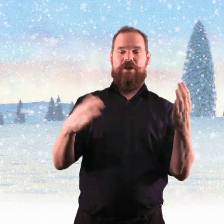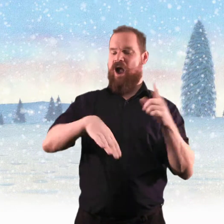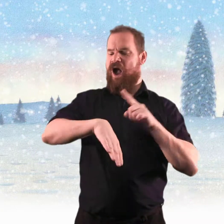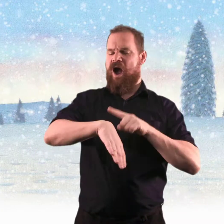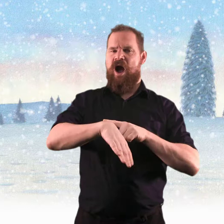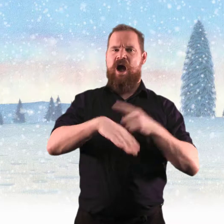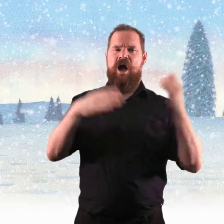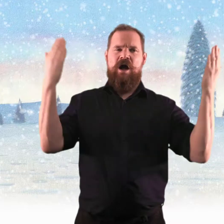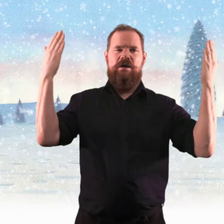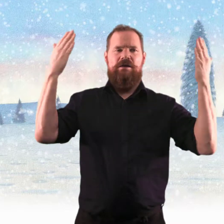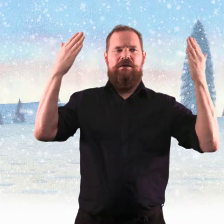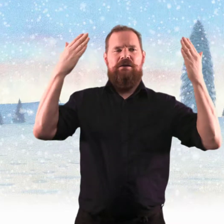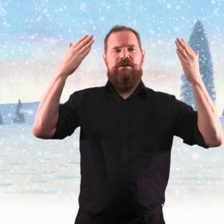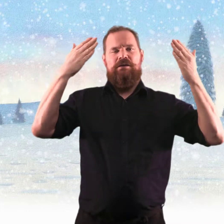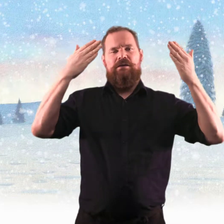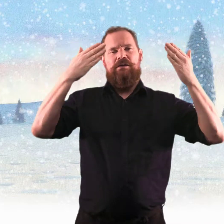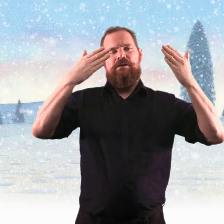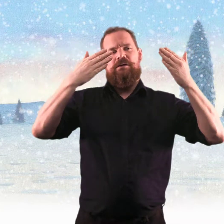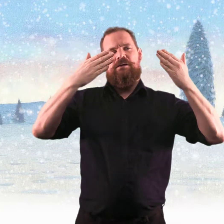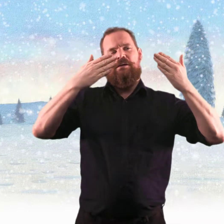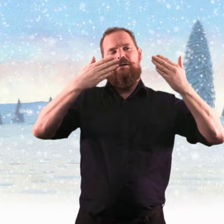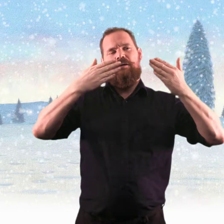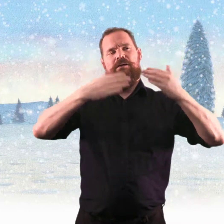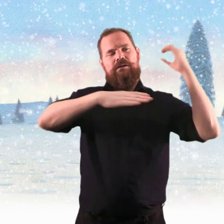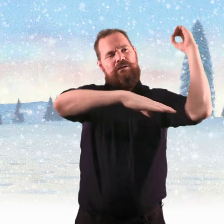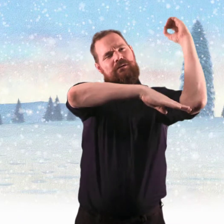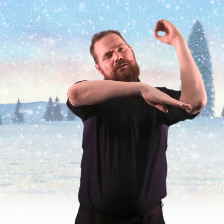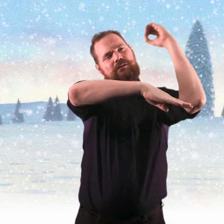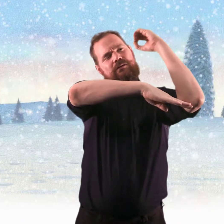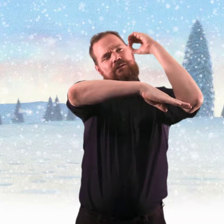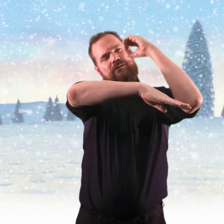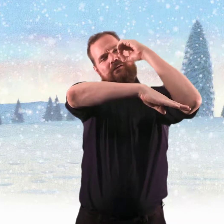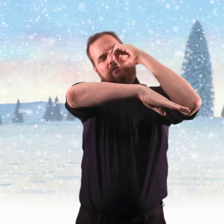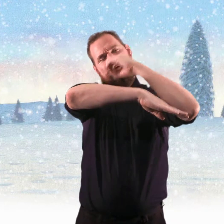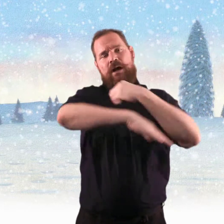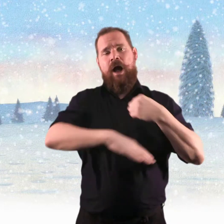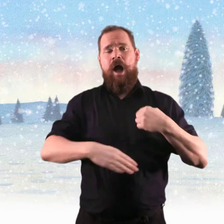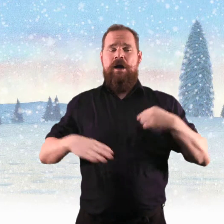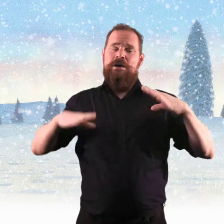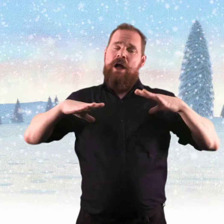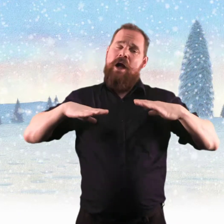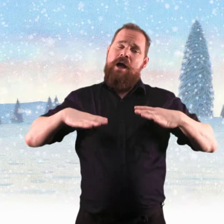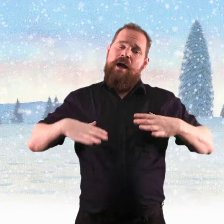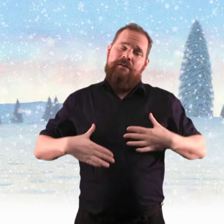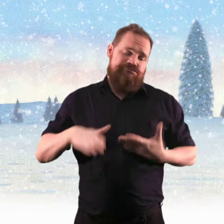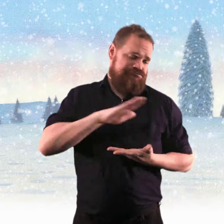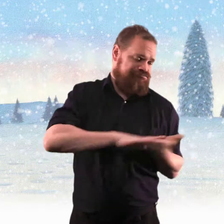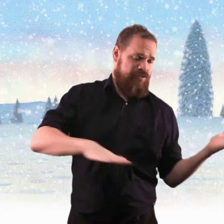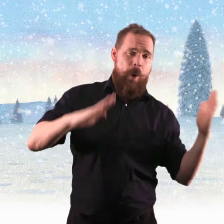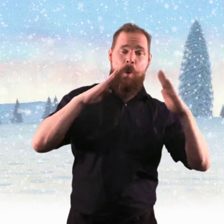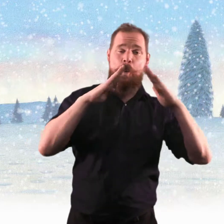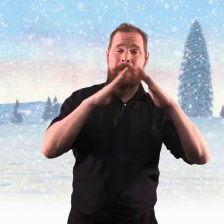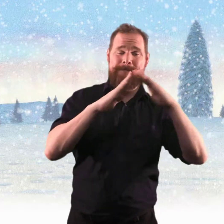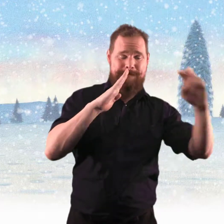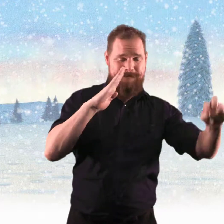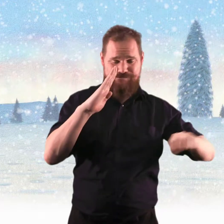But now the sun was going down. Billy was getting tired. It was late. Time to go upstairs to bed.